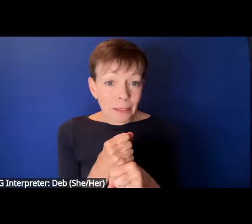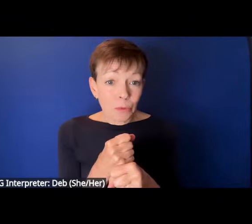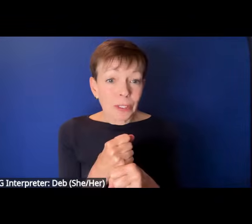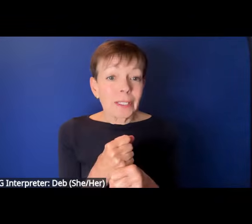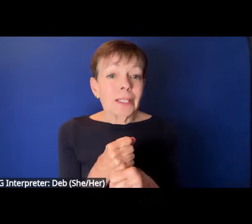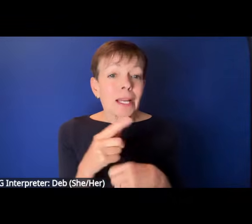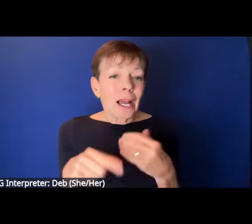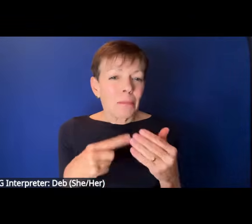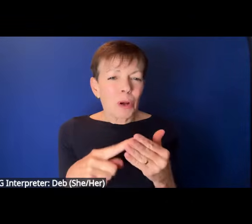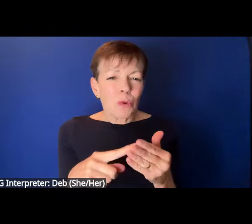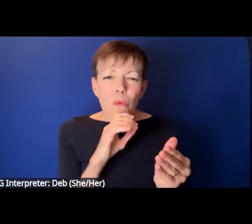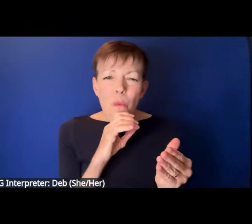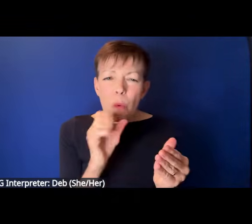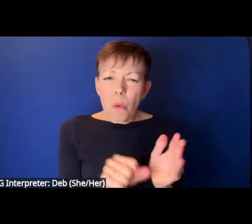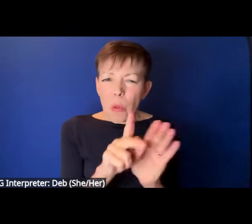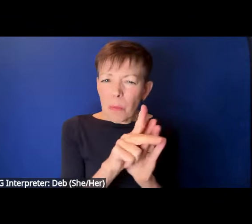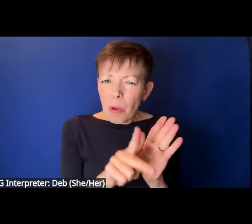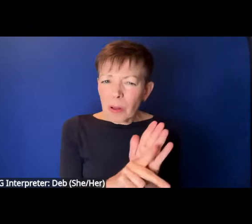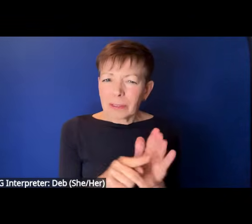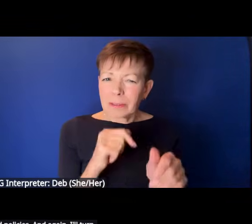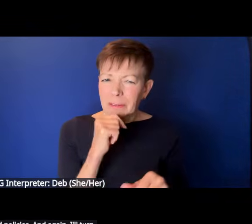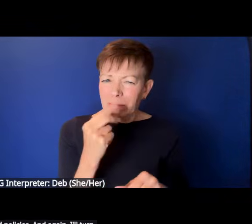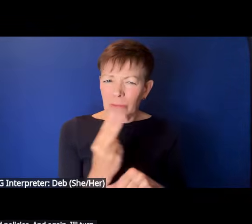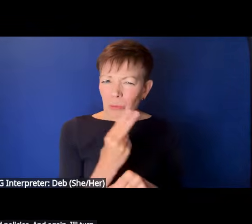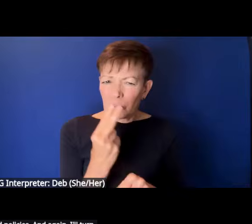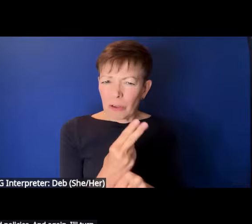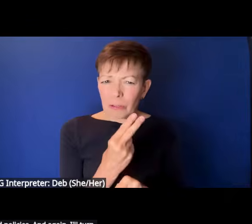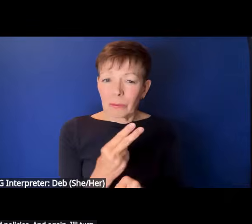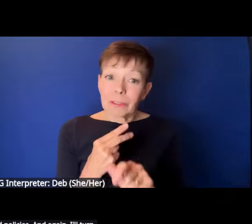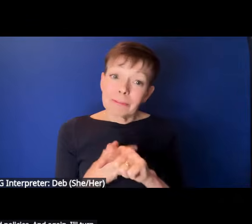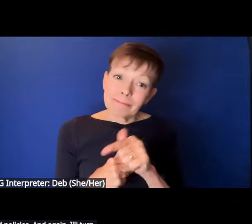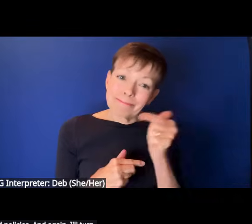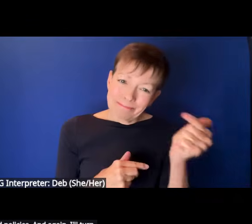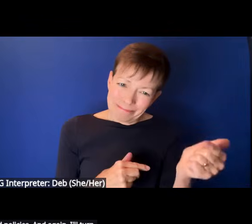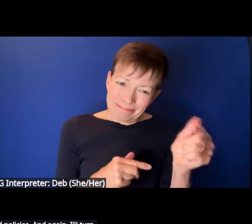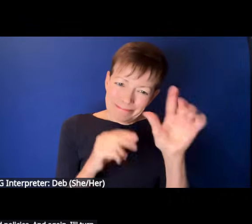policies. And again, I'll turn the floor over to the Associate Superintendent.